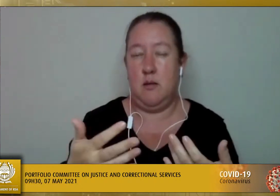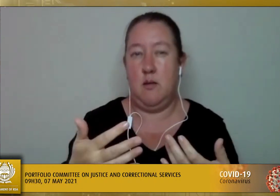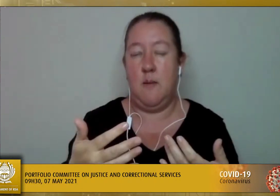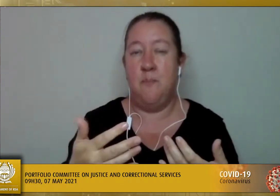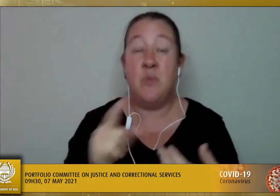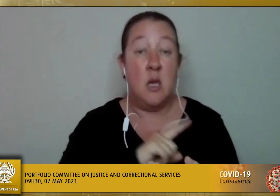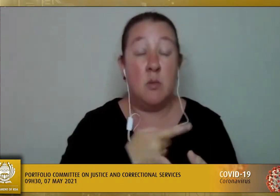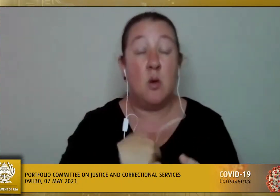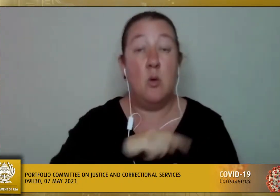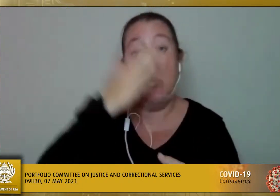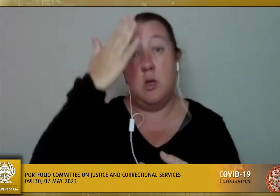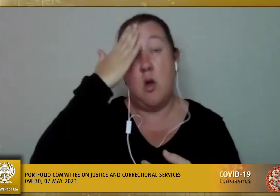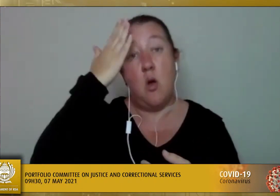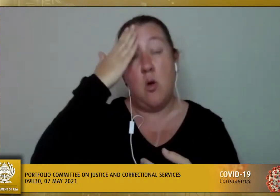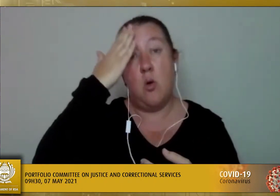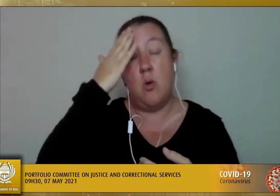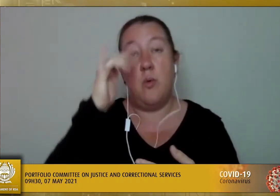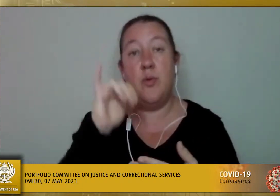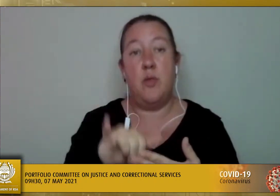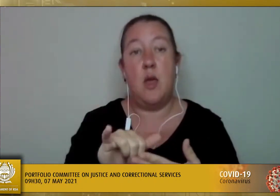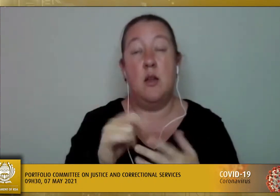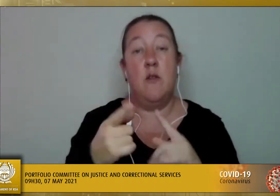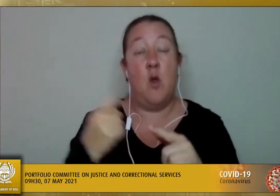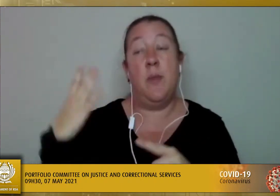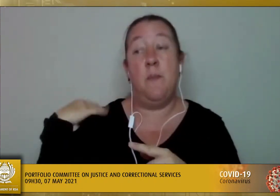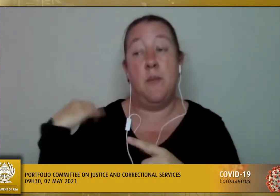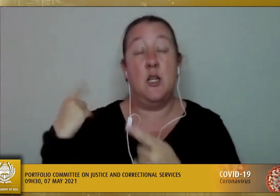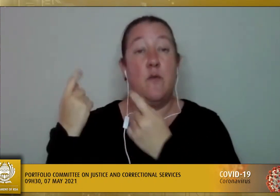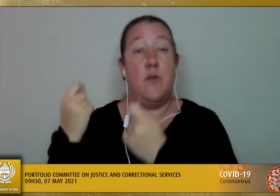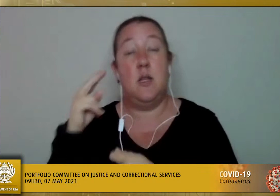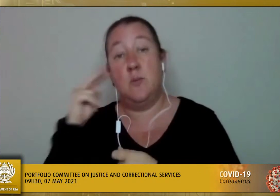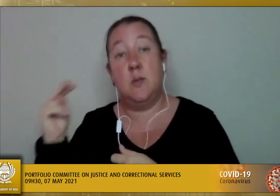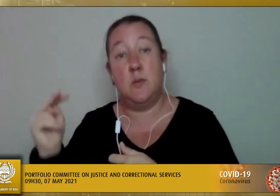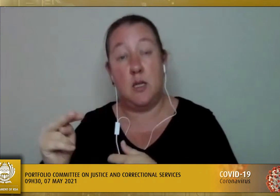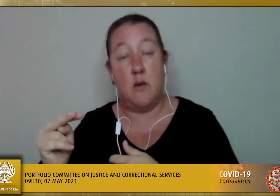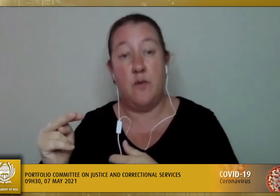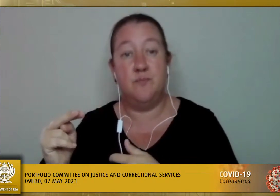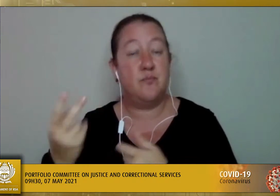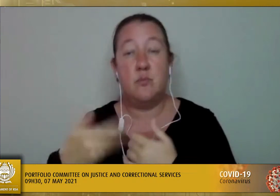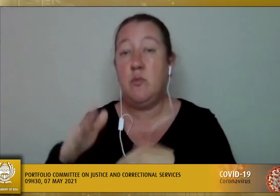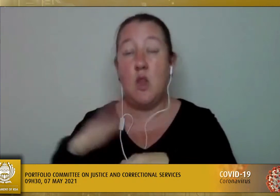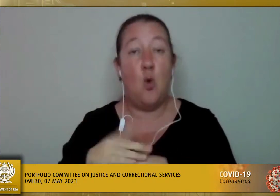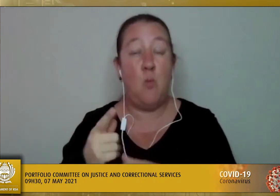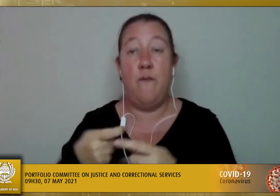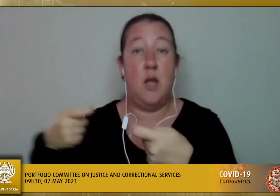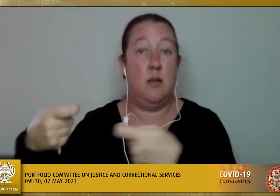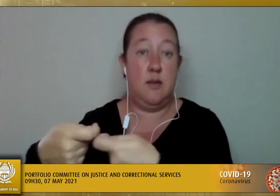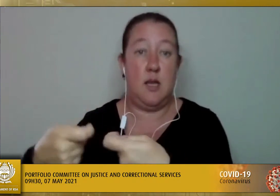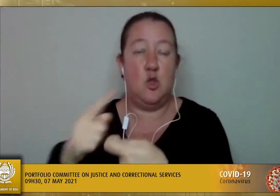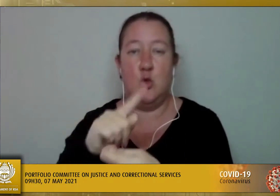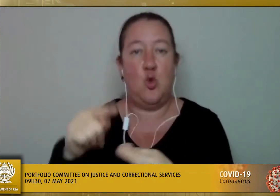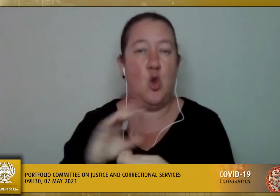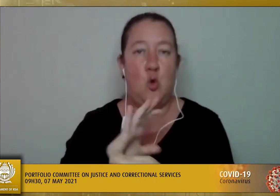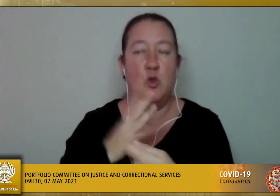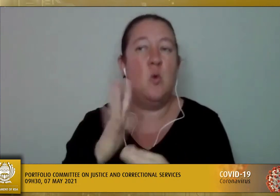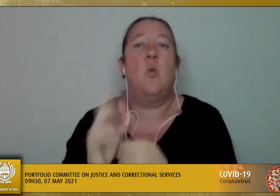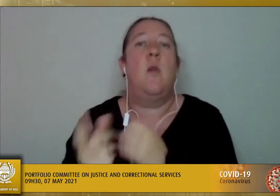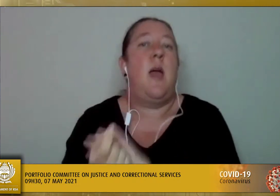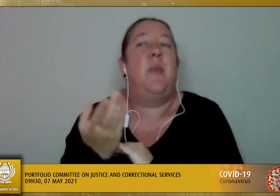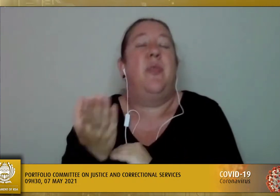because we know that from the minister of finance's perspective no more funding to the Zonda commission so what's going to happen there